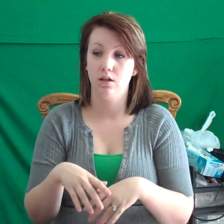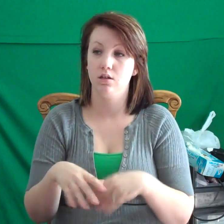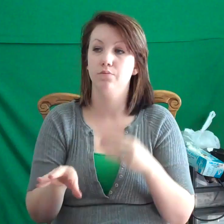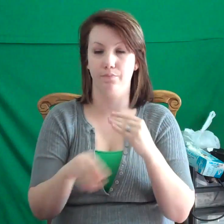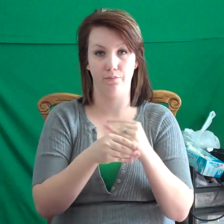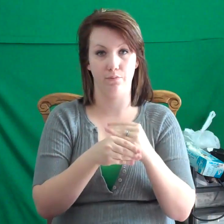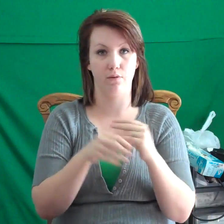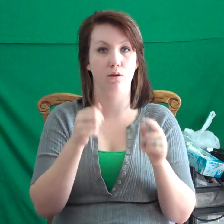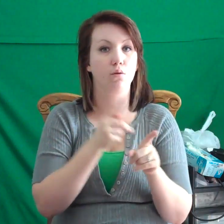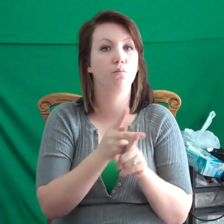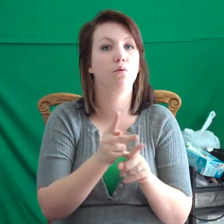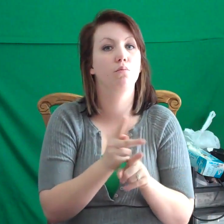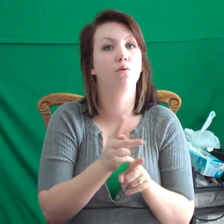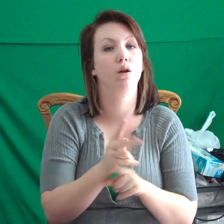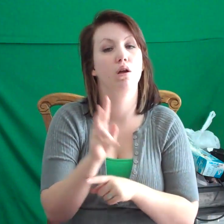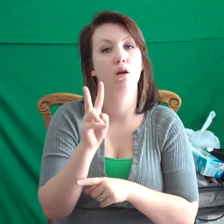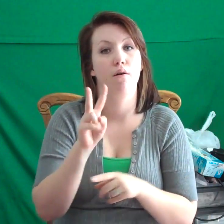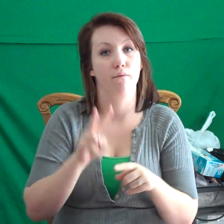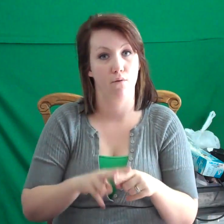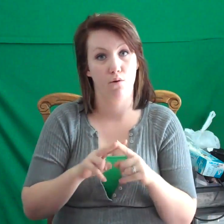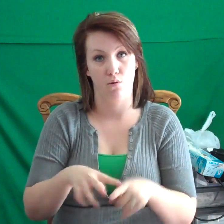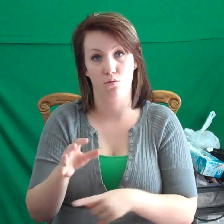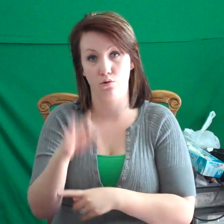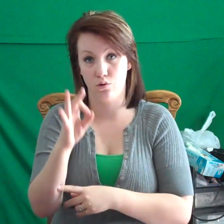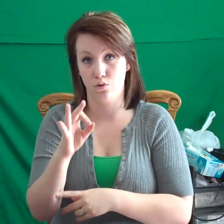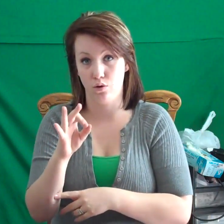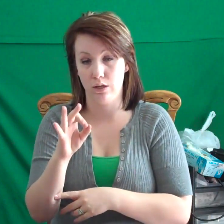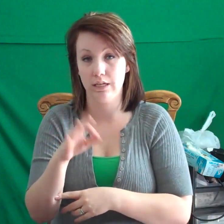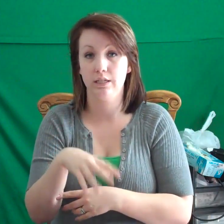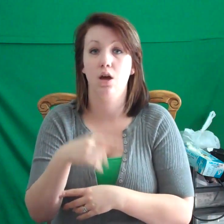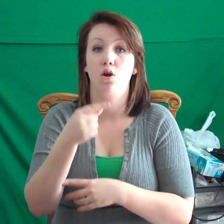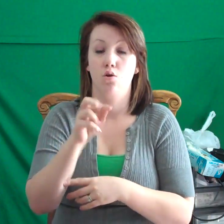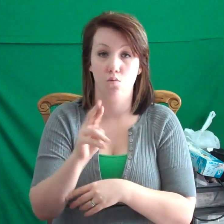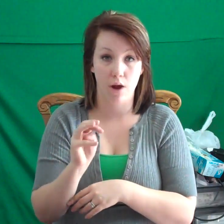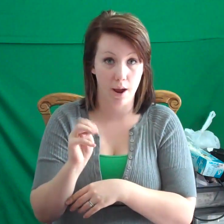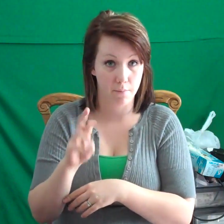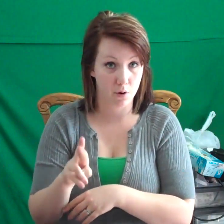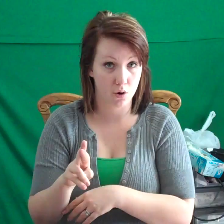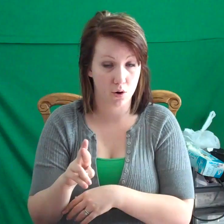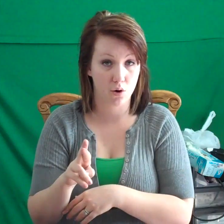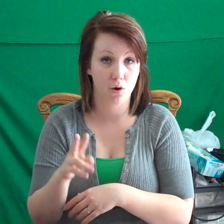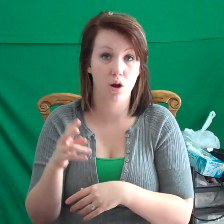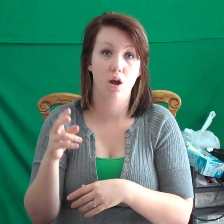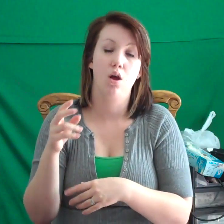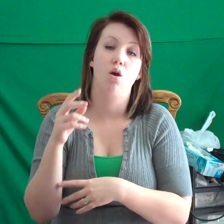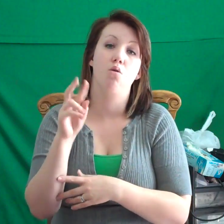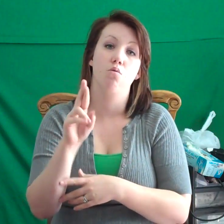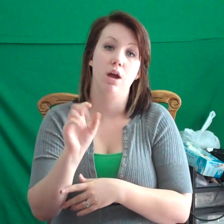tone, grammar, and syntax with appropriate use of register, pausing,